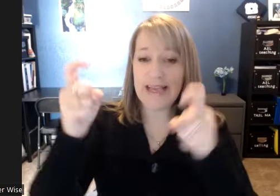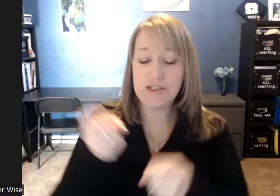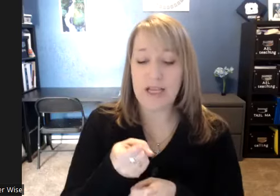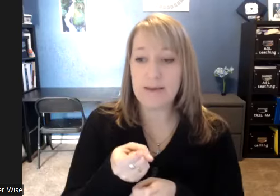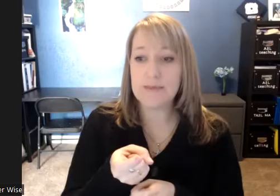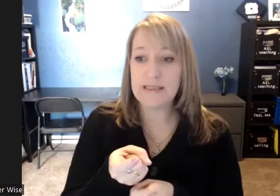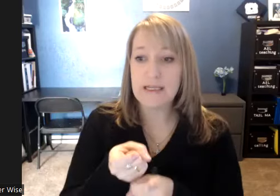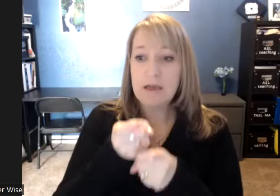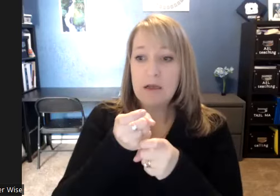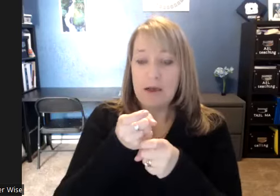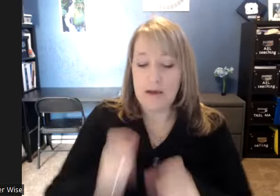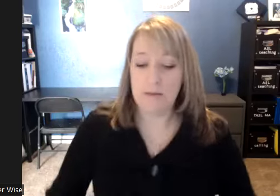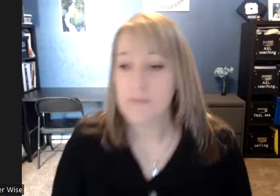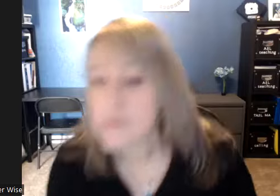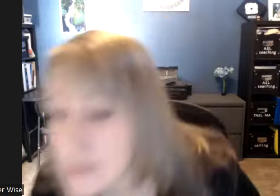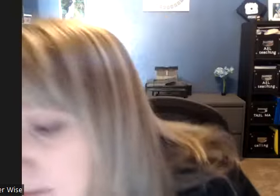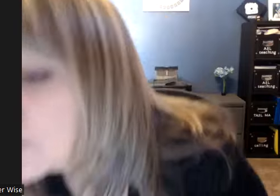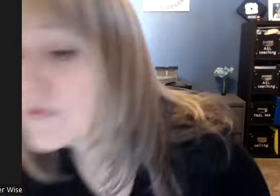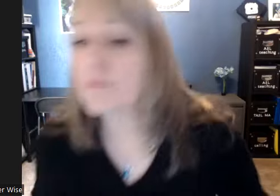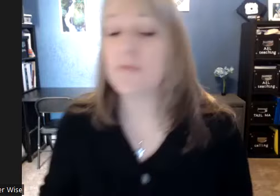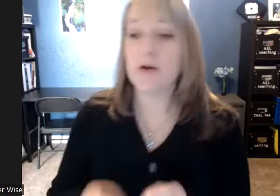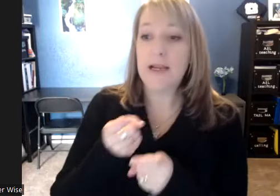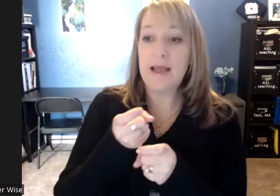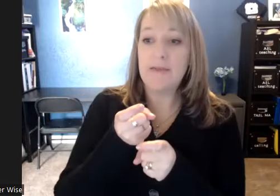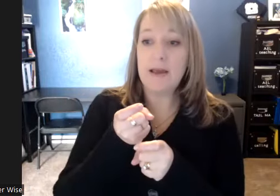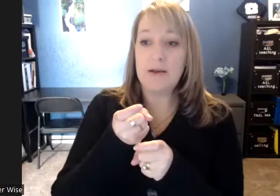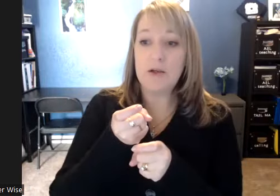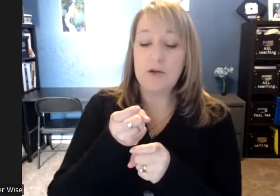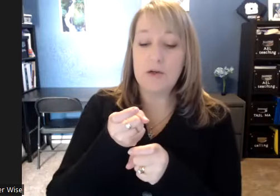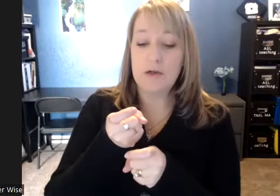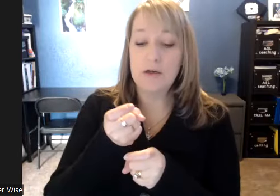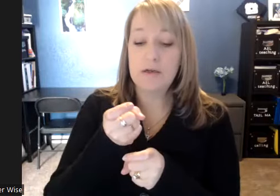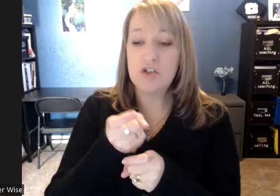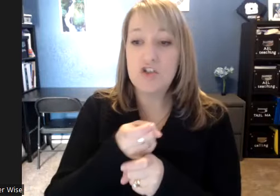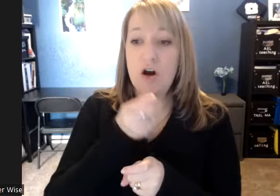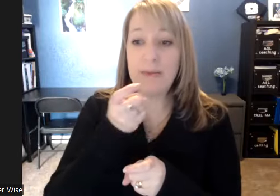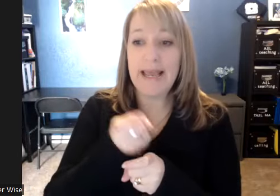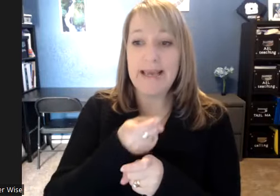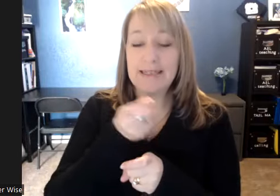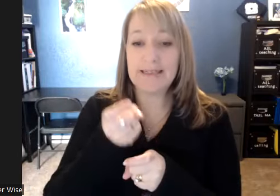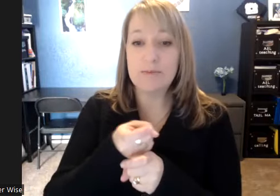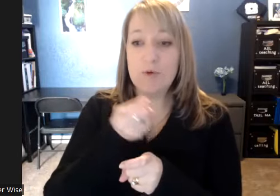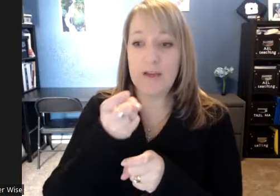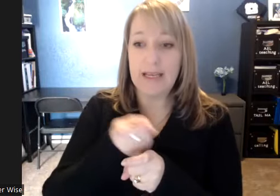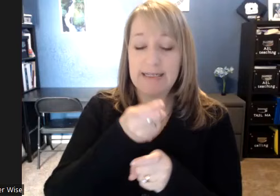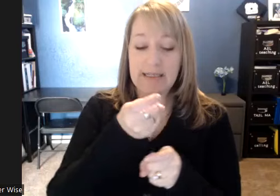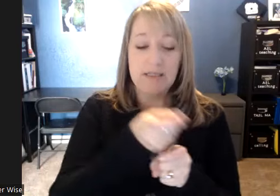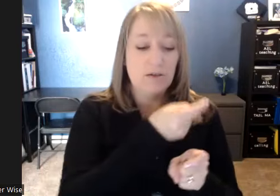hand shapes. I had to move up. All right. And then your dominant hand does the moving, and it's a